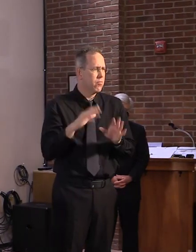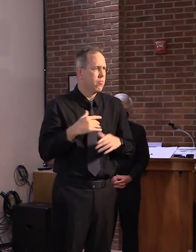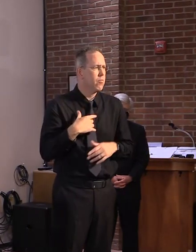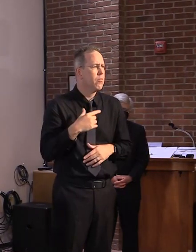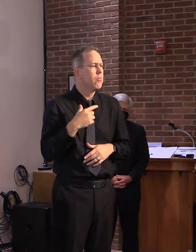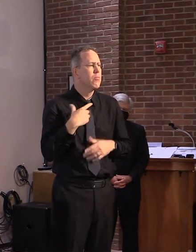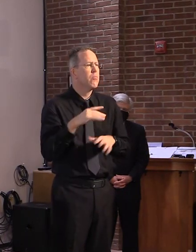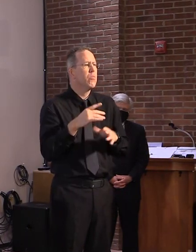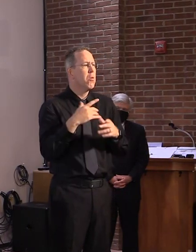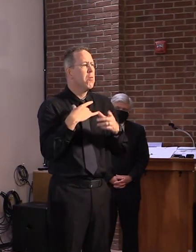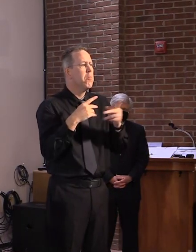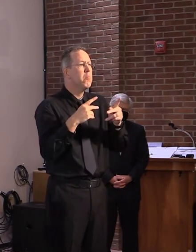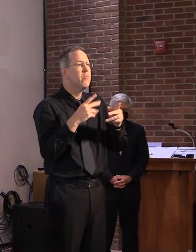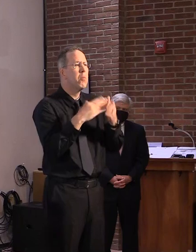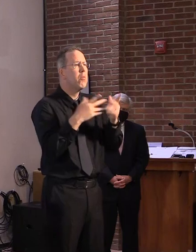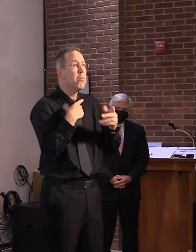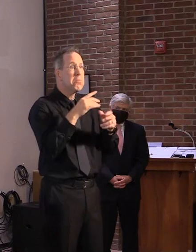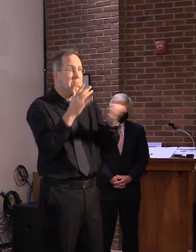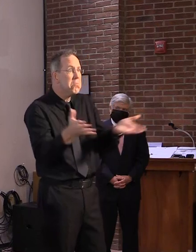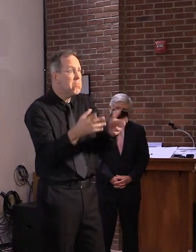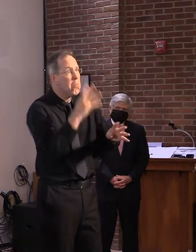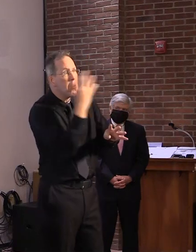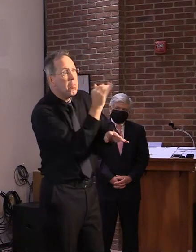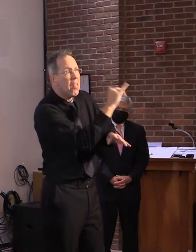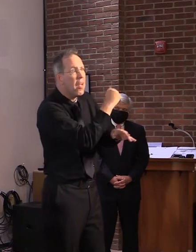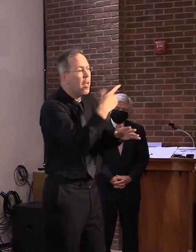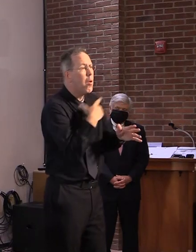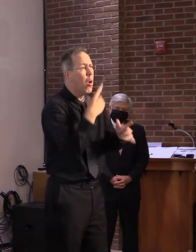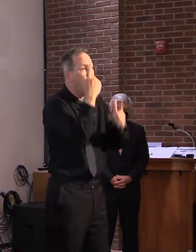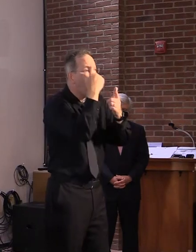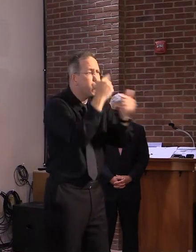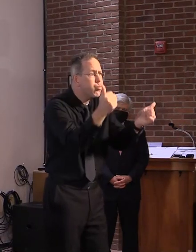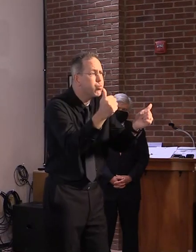them, but clearly we have not acted on any of those.